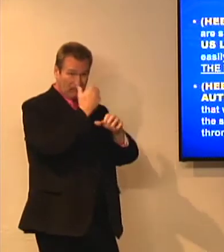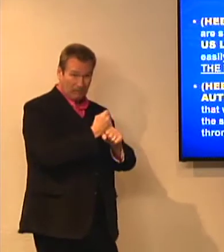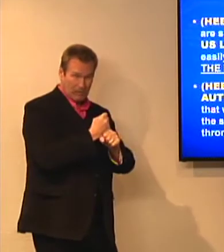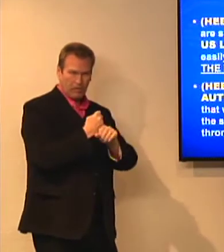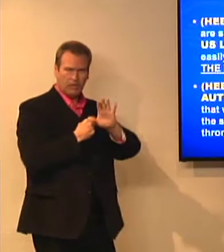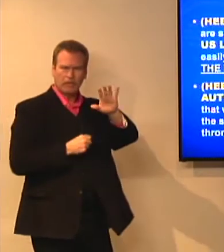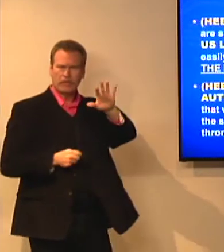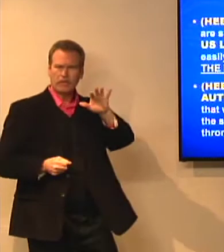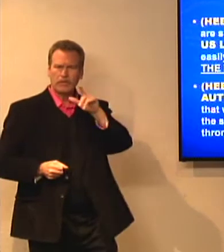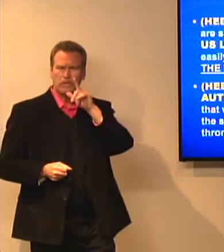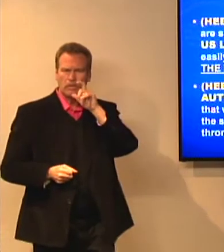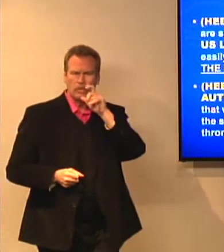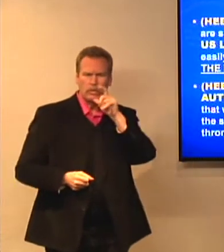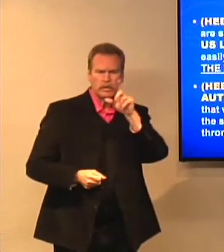He starts our faith, and he finishes it.